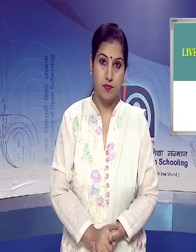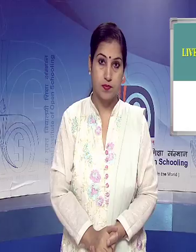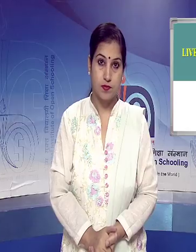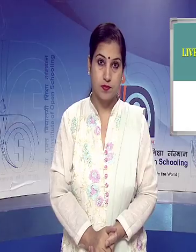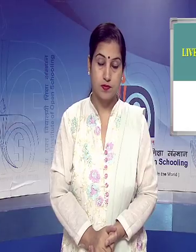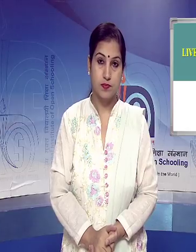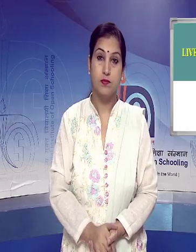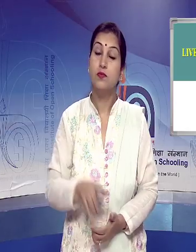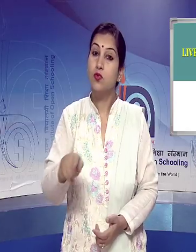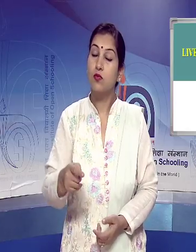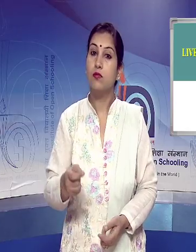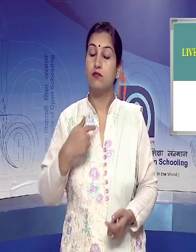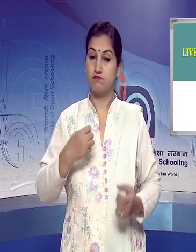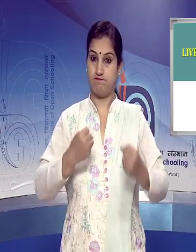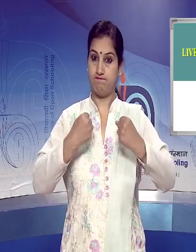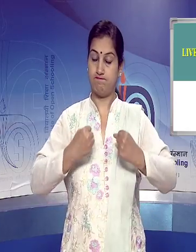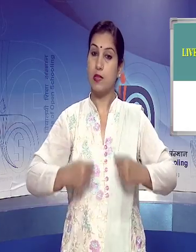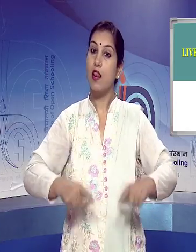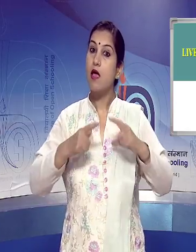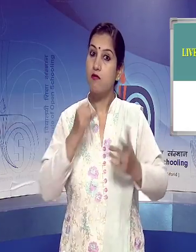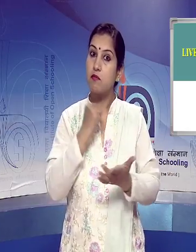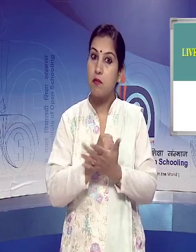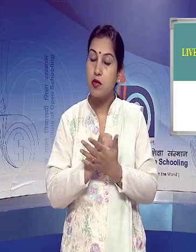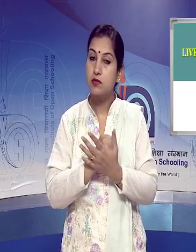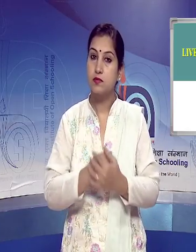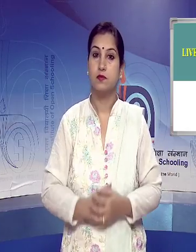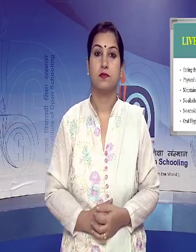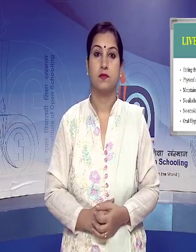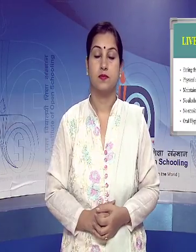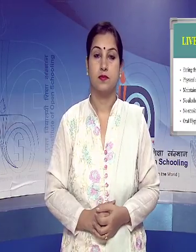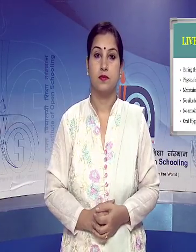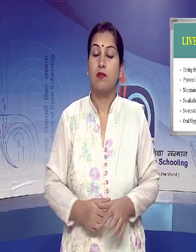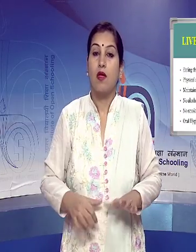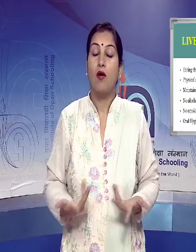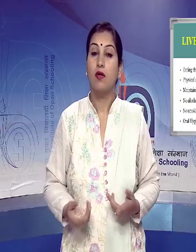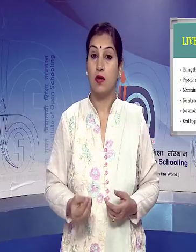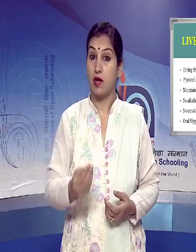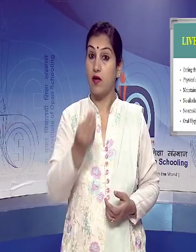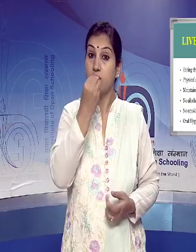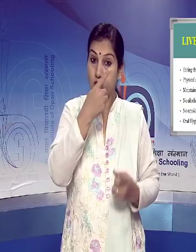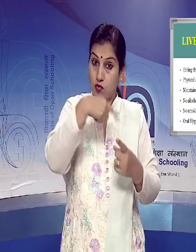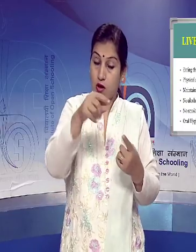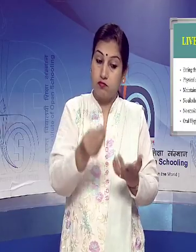So we should live healthy lifestyle by eating the right food,